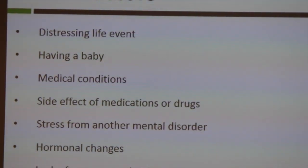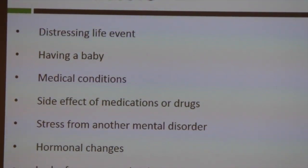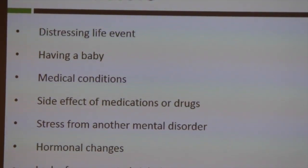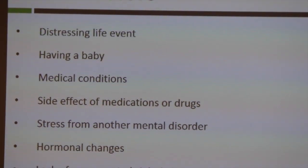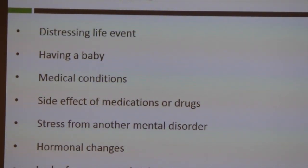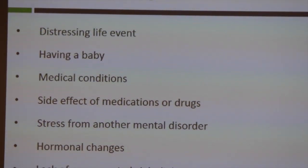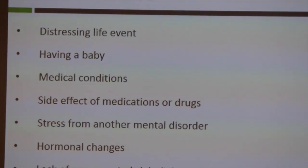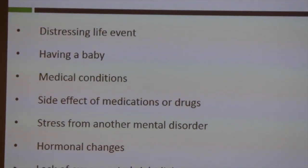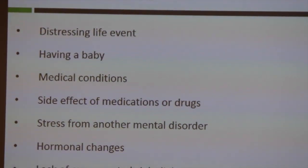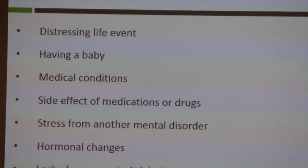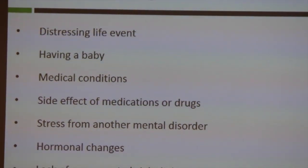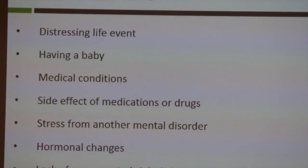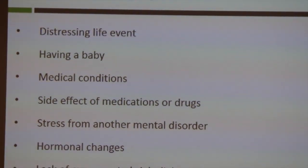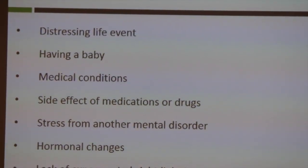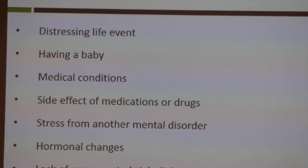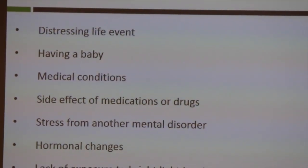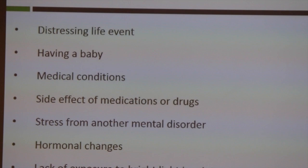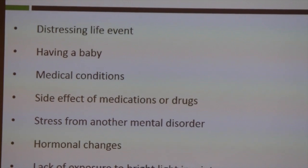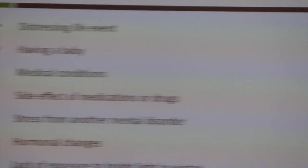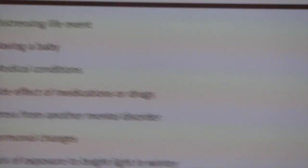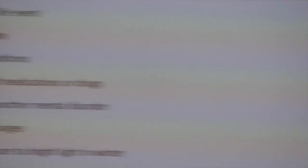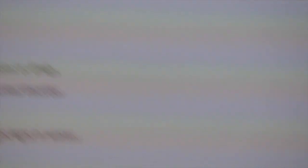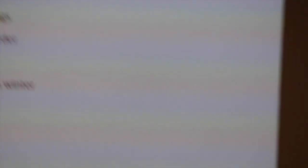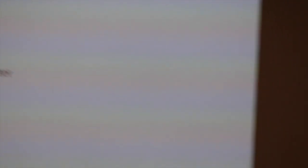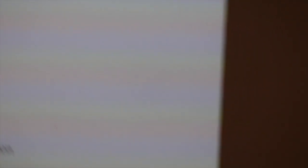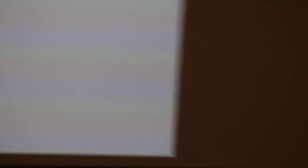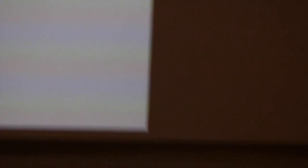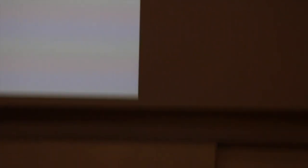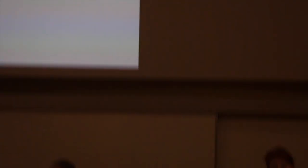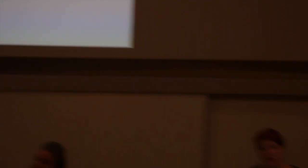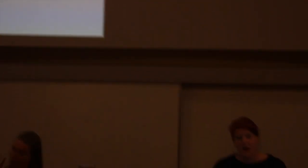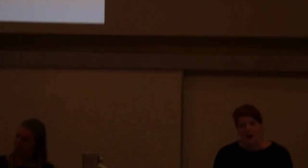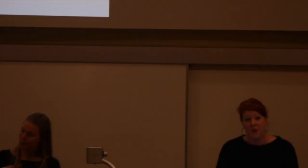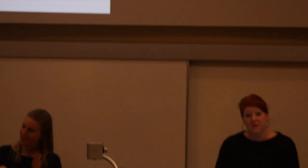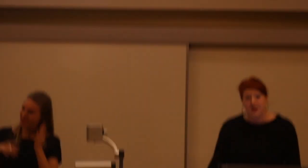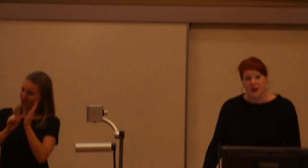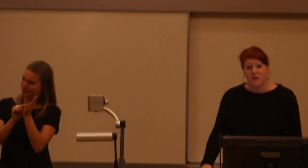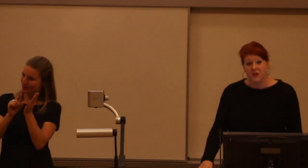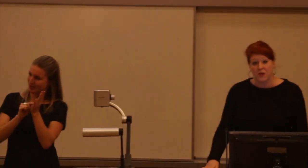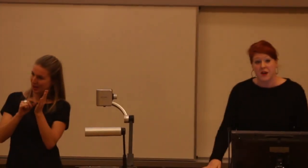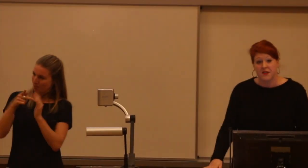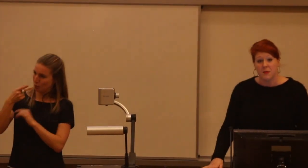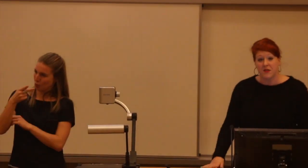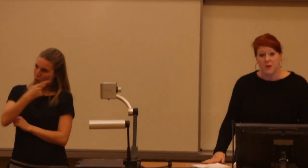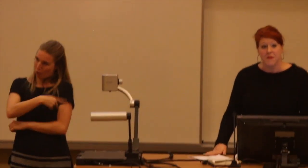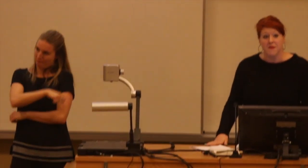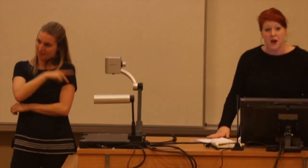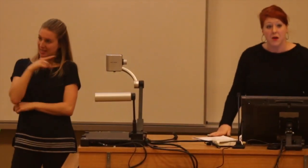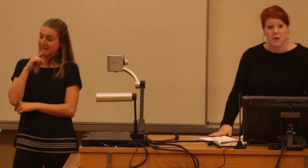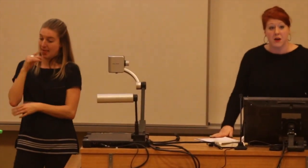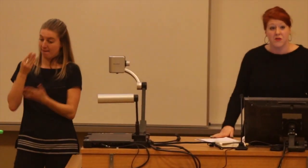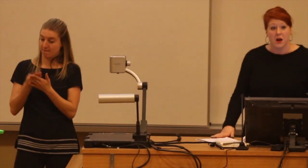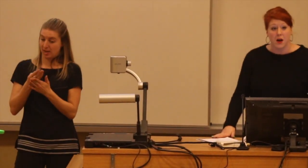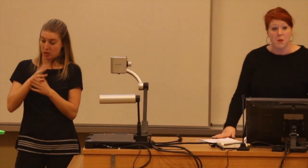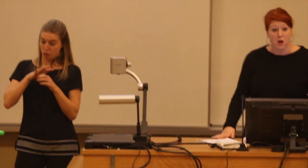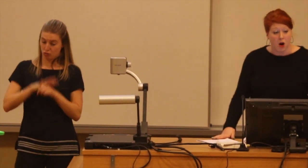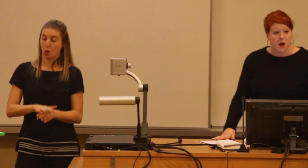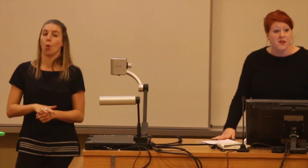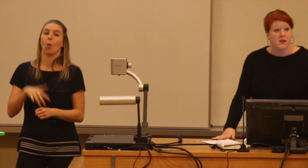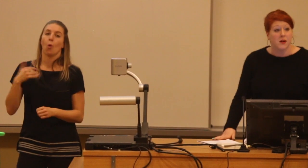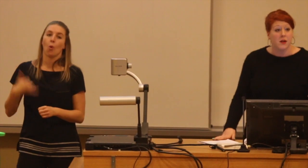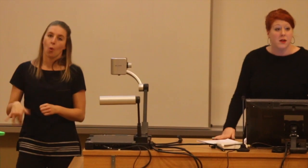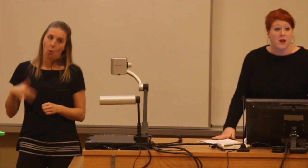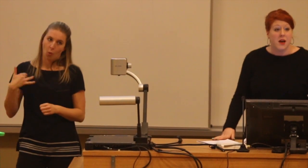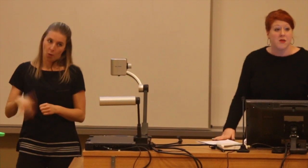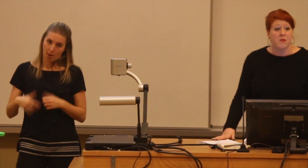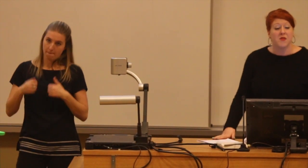this more and more. Again, there's just an article I was reading the other day in the province that financial stress seems to be very much a